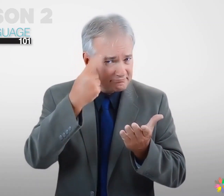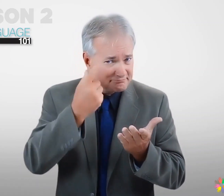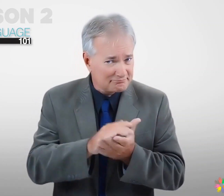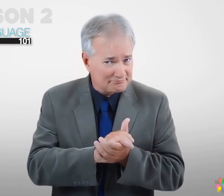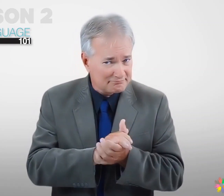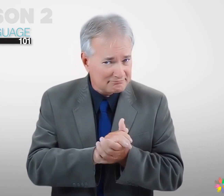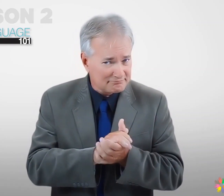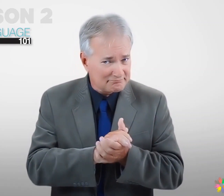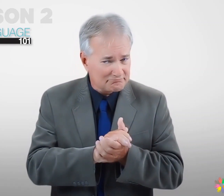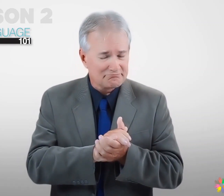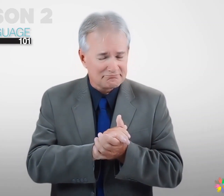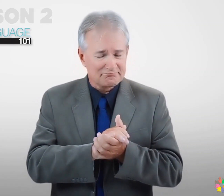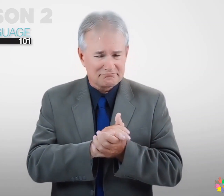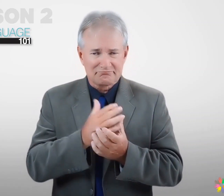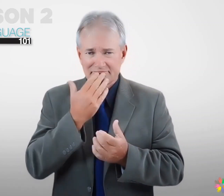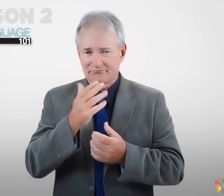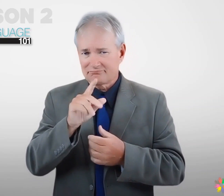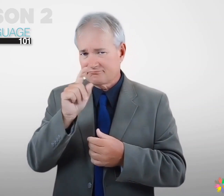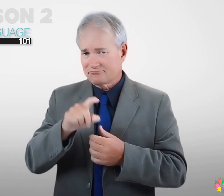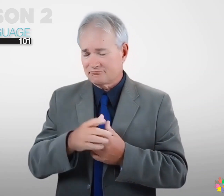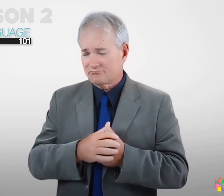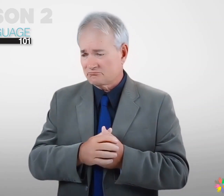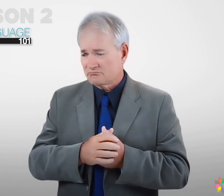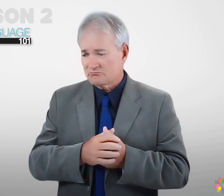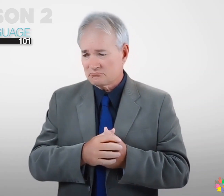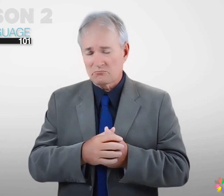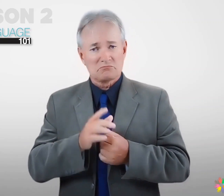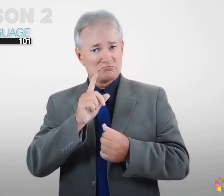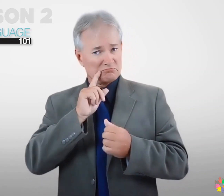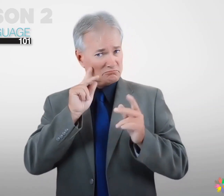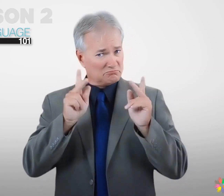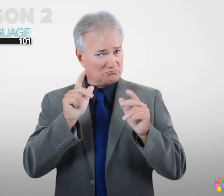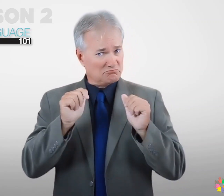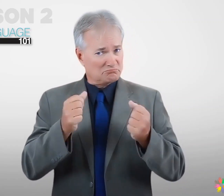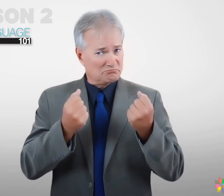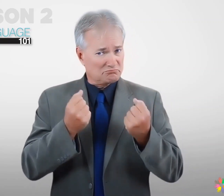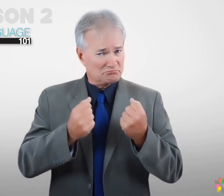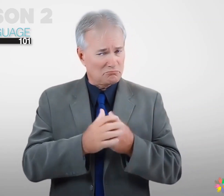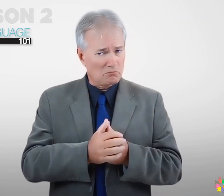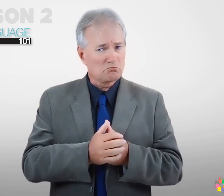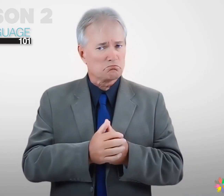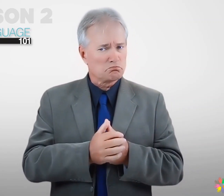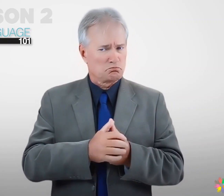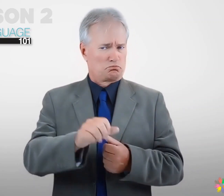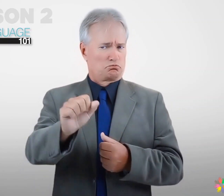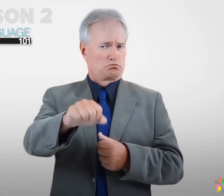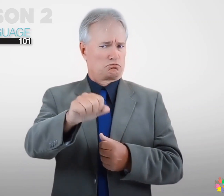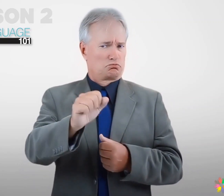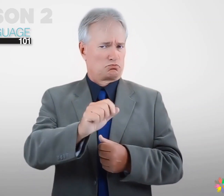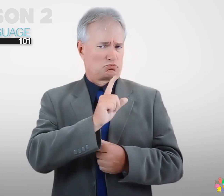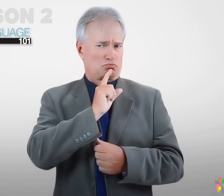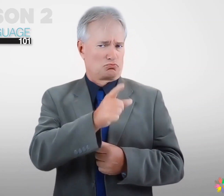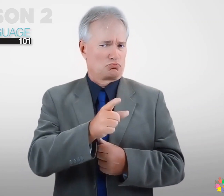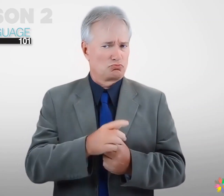think? Well, that's a good question. Can deaf people drive a car? Well, the answer is yes. Sure they